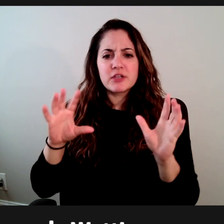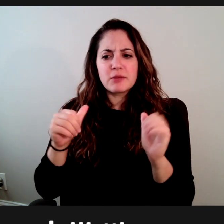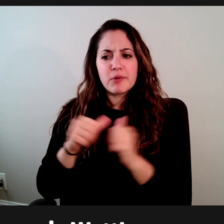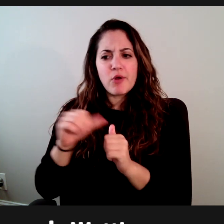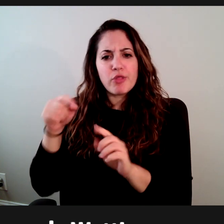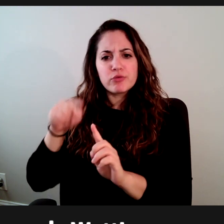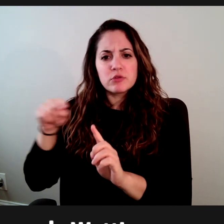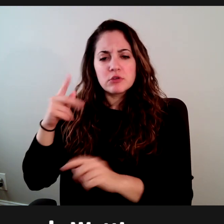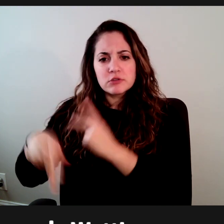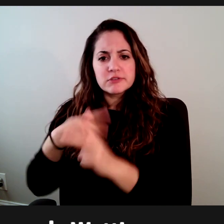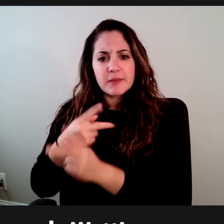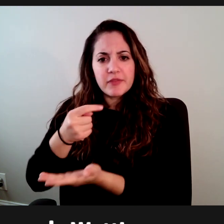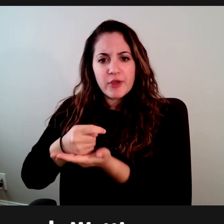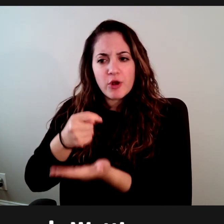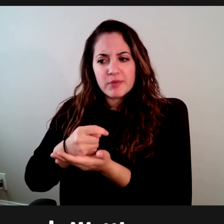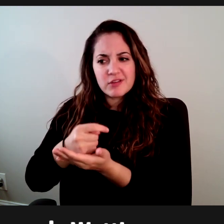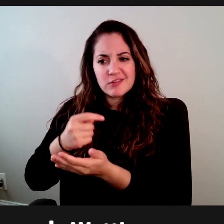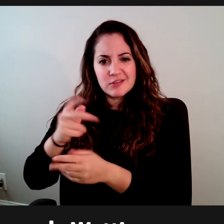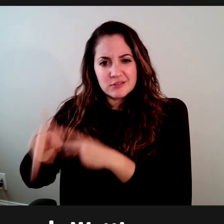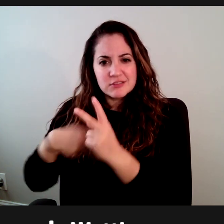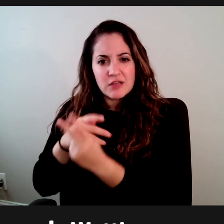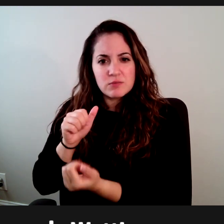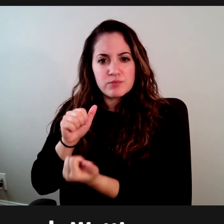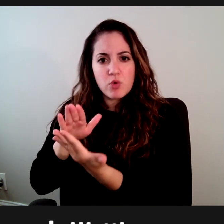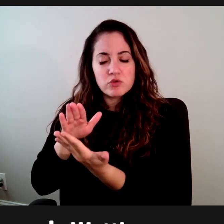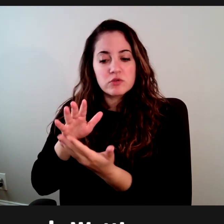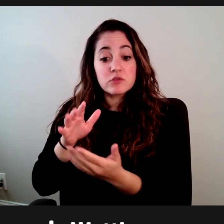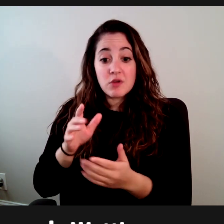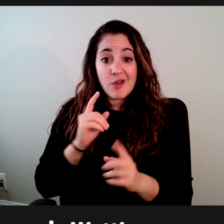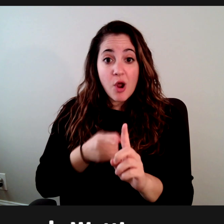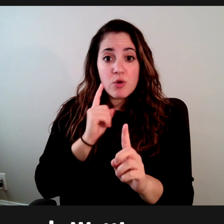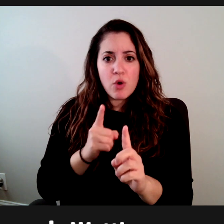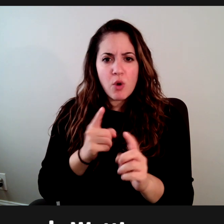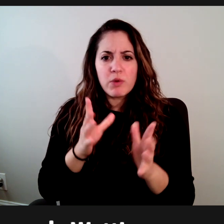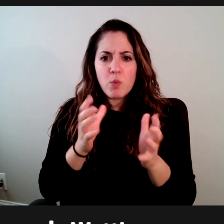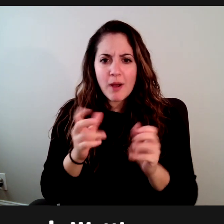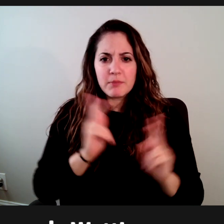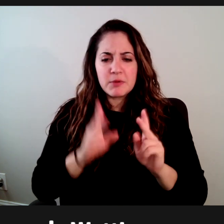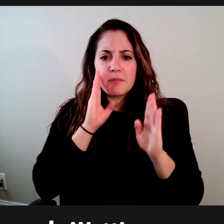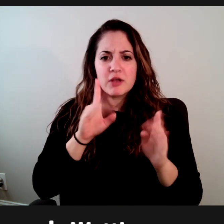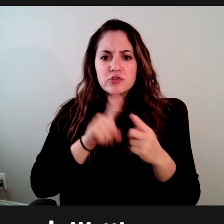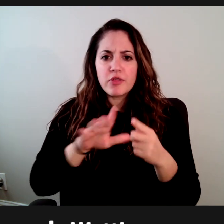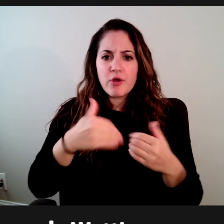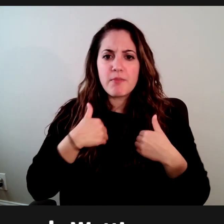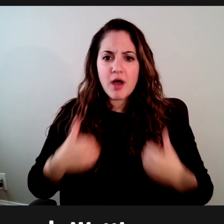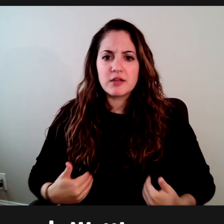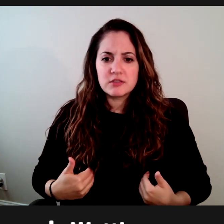very different than maybe other therapies and modalities, is that we invite them to start to listen to their